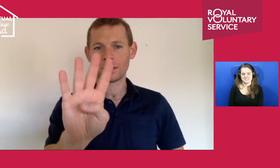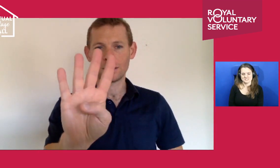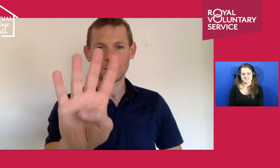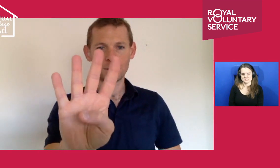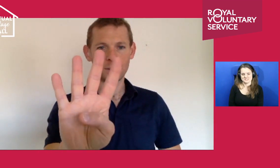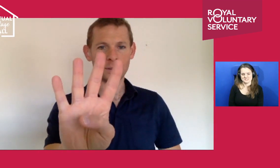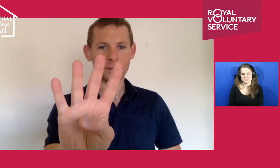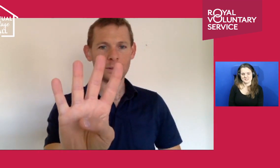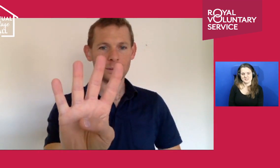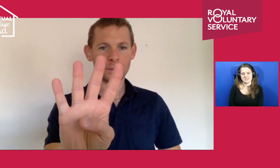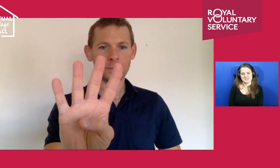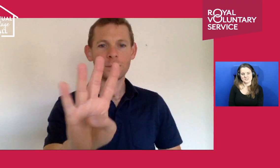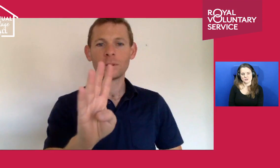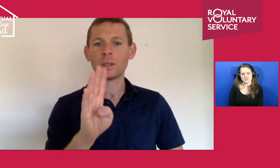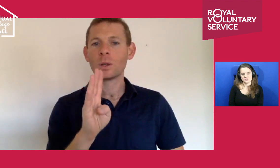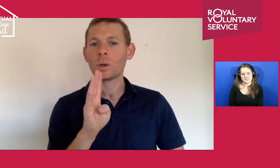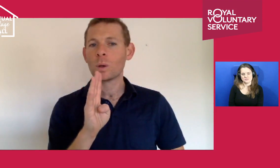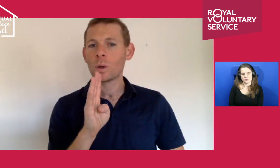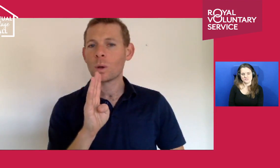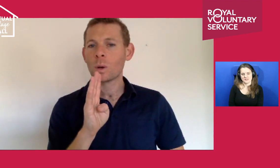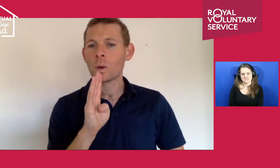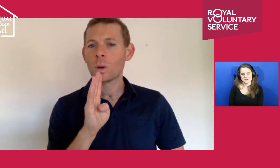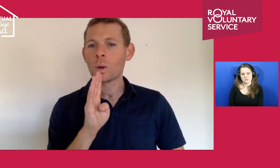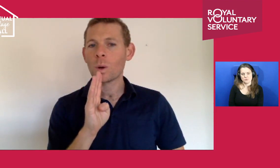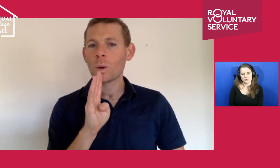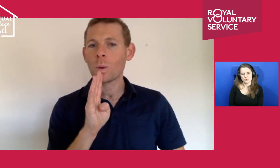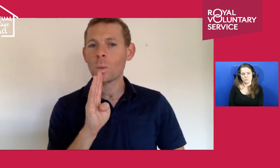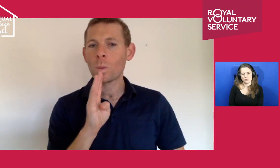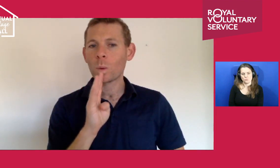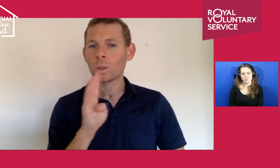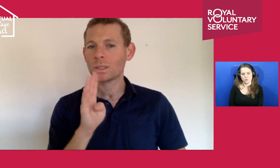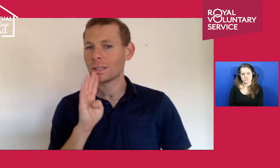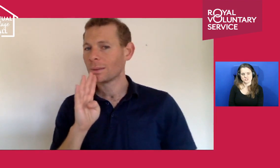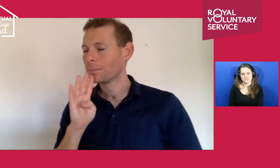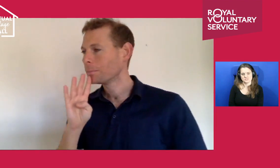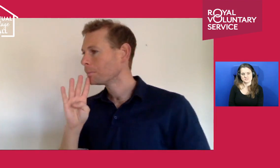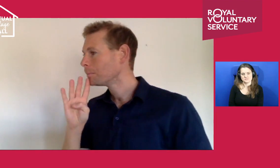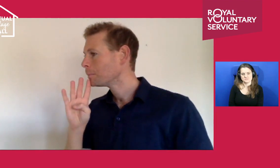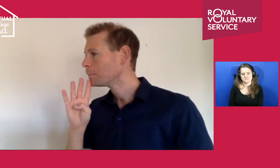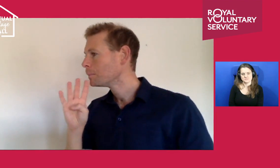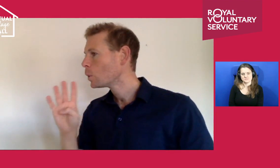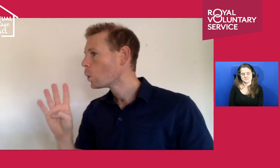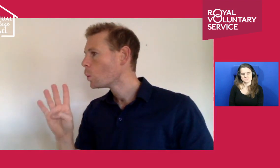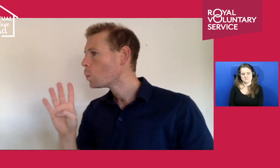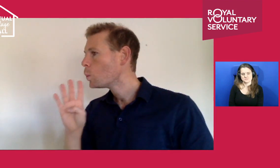Water. So, see the 4 fingers up? Water.